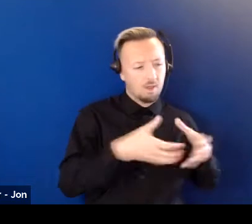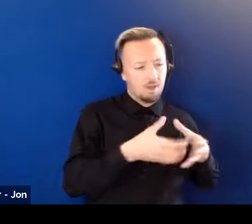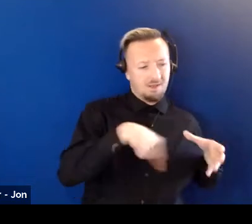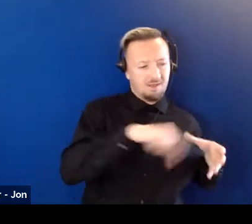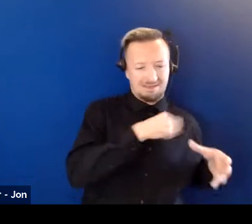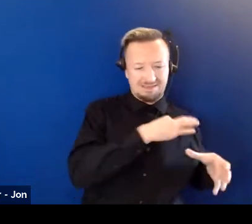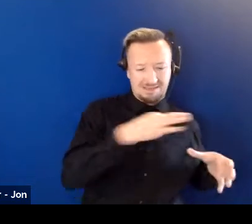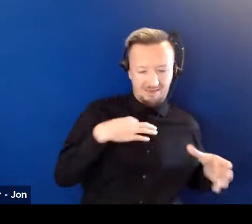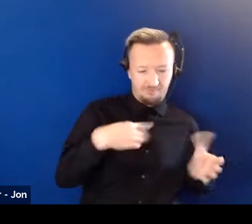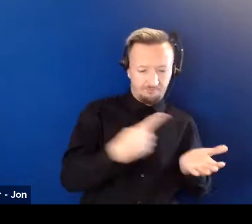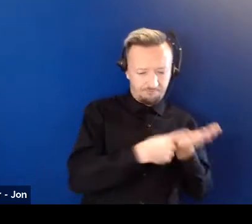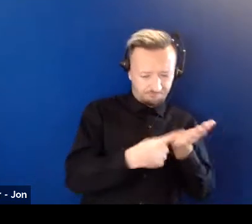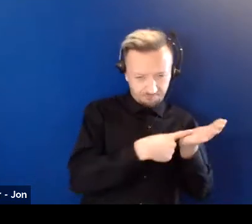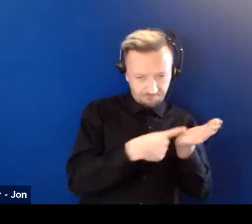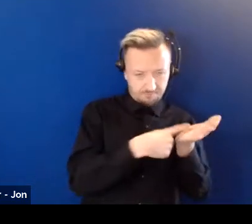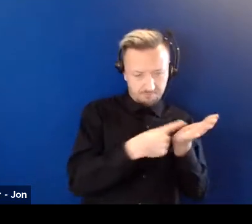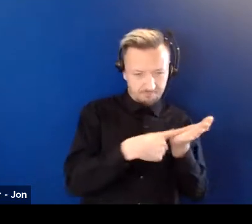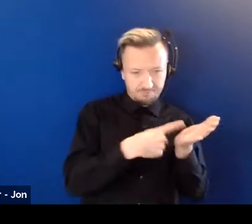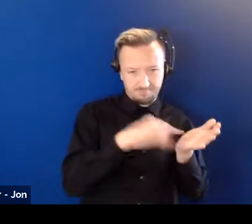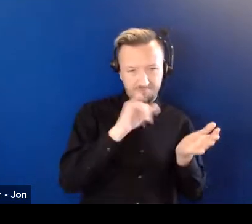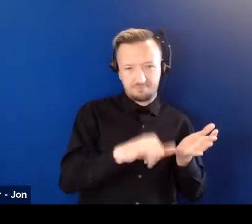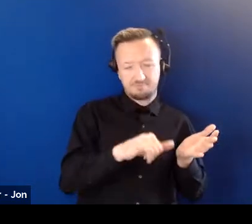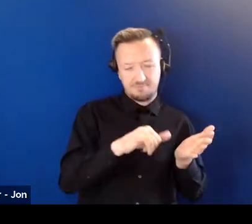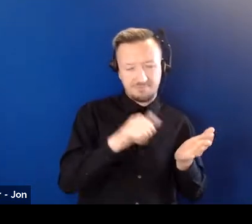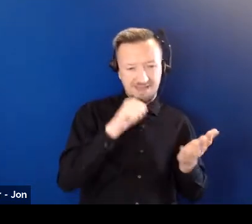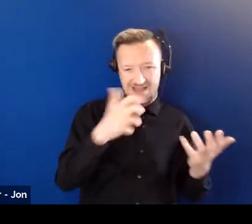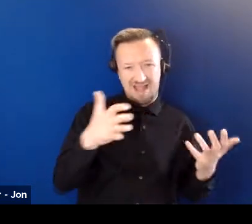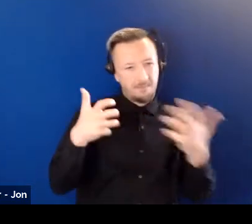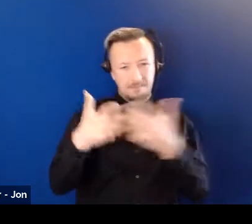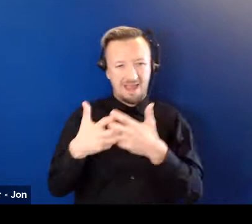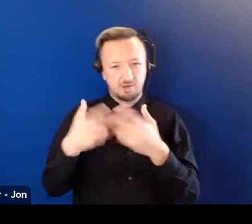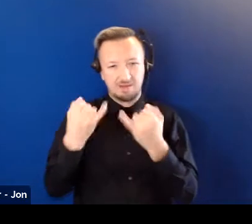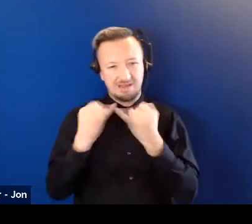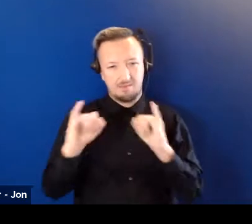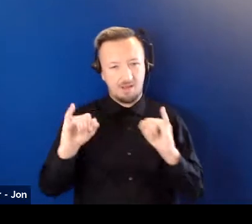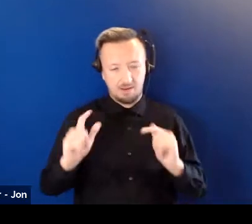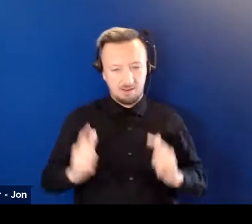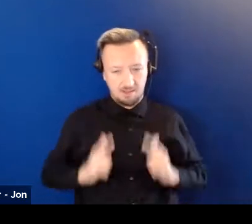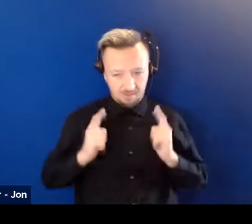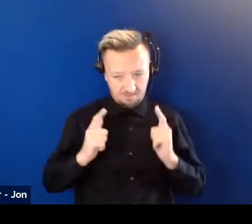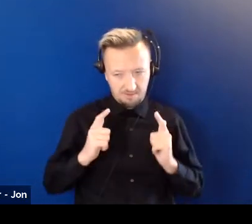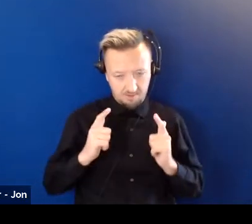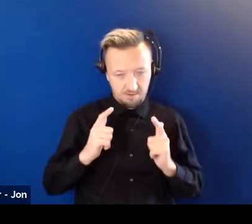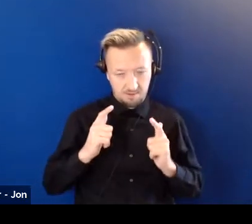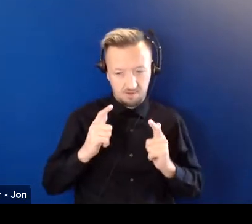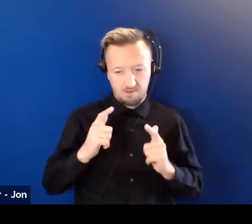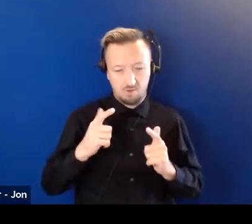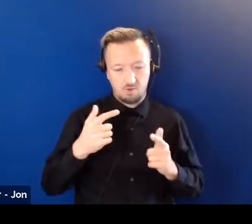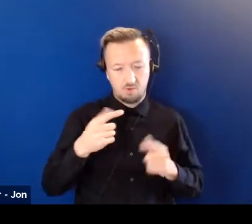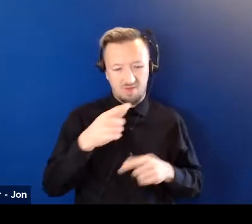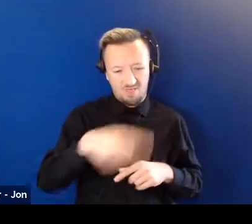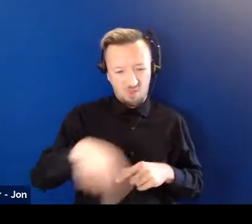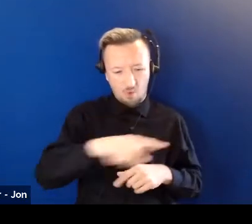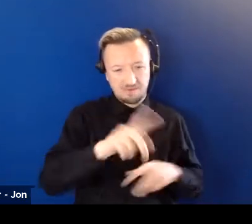how it doesn't really fit with our philosophy of independent living to support people to make informed choices and develop skills for